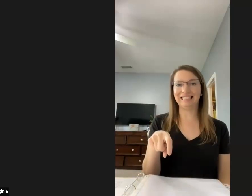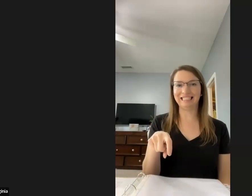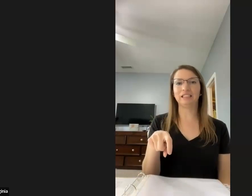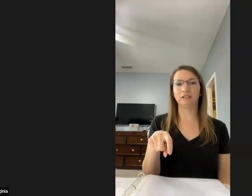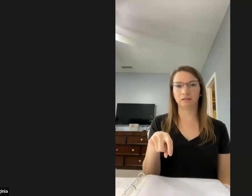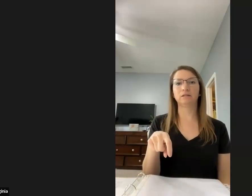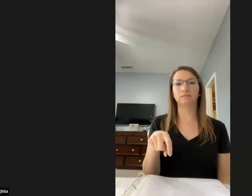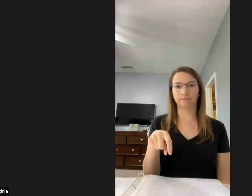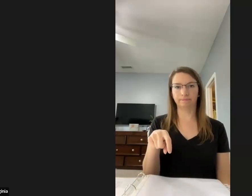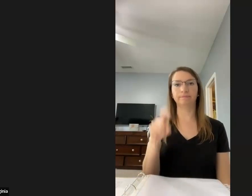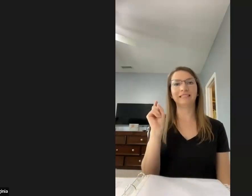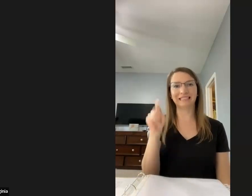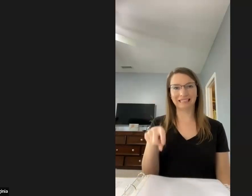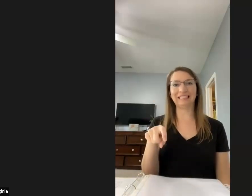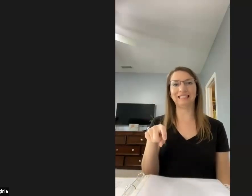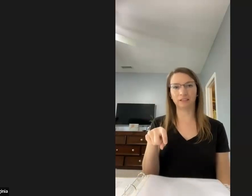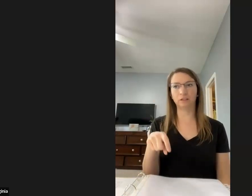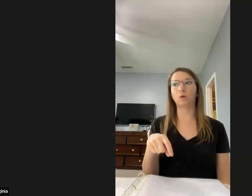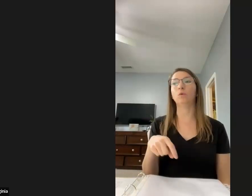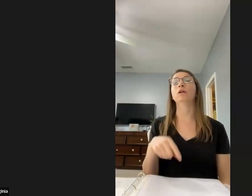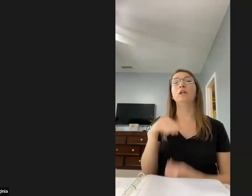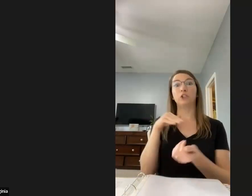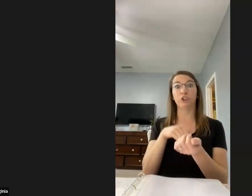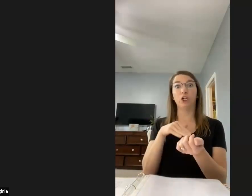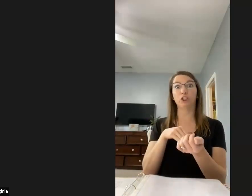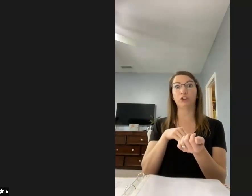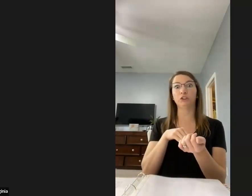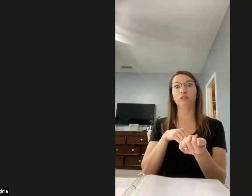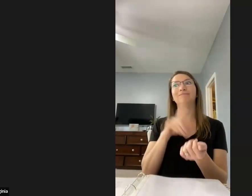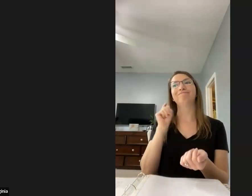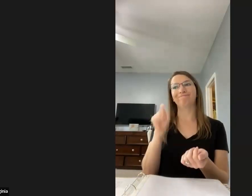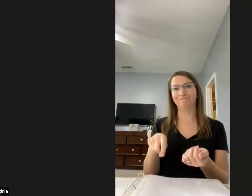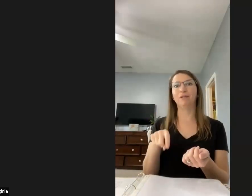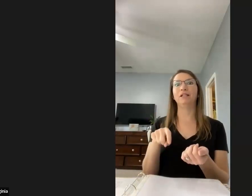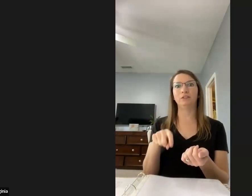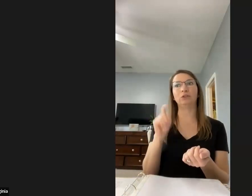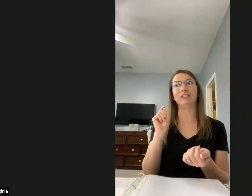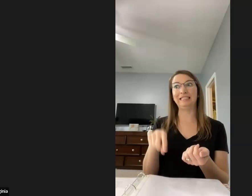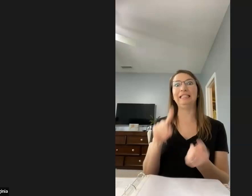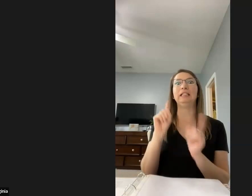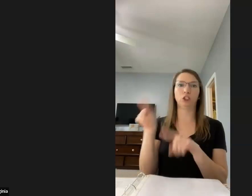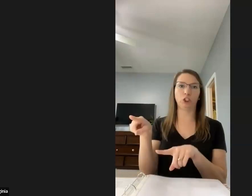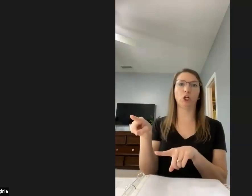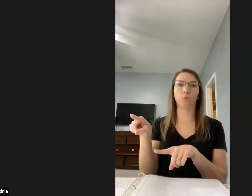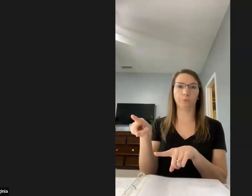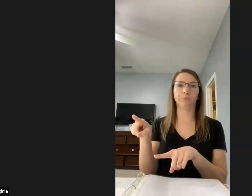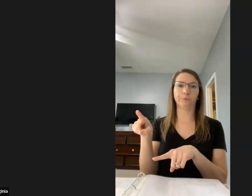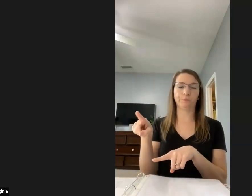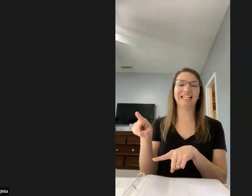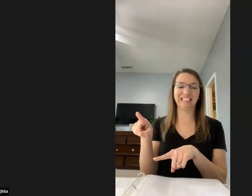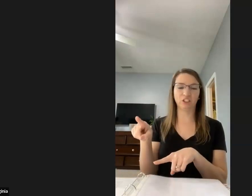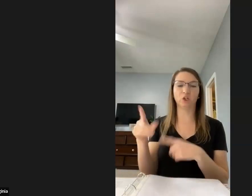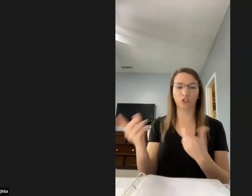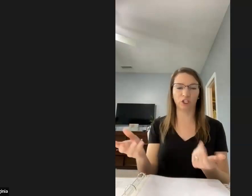Need. Mm-hmm. Need. So doctor must or need go. I need to go to the